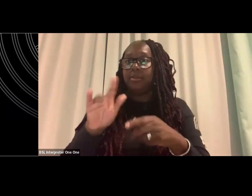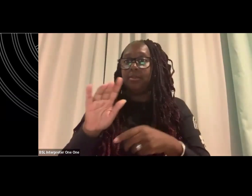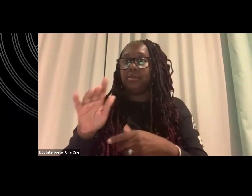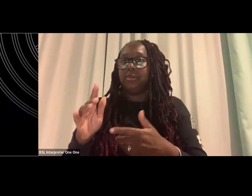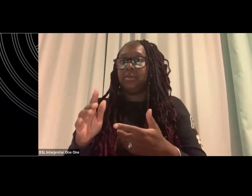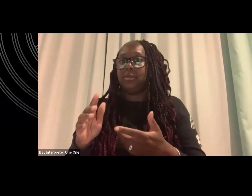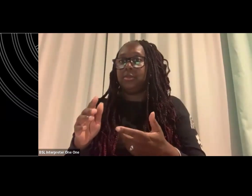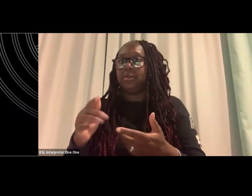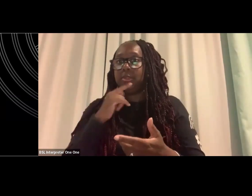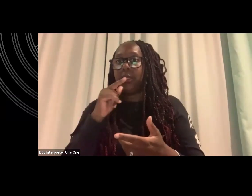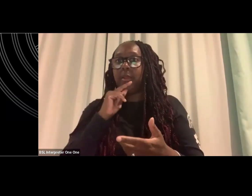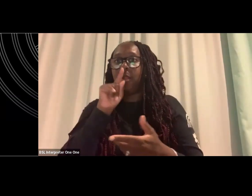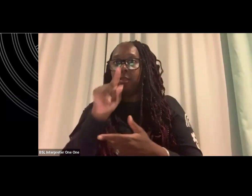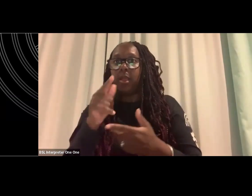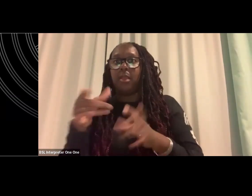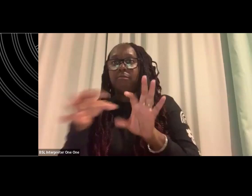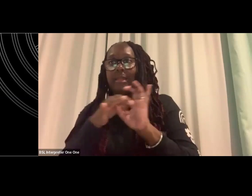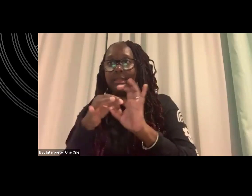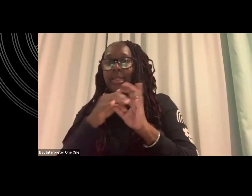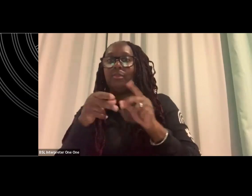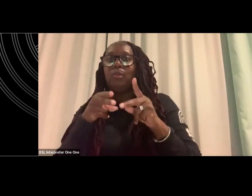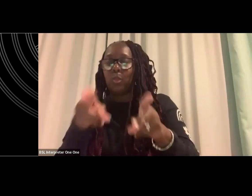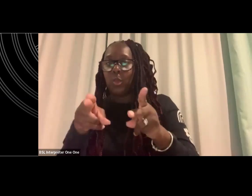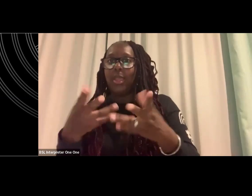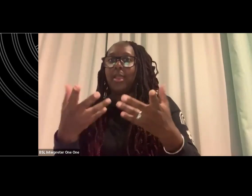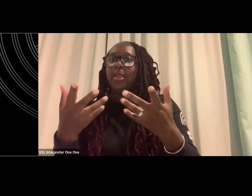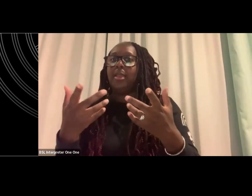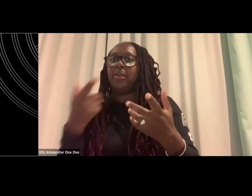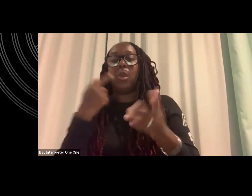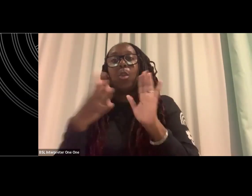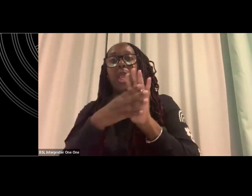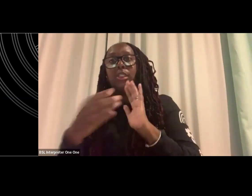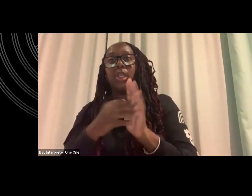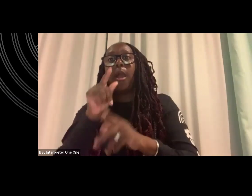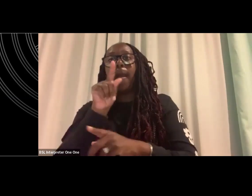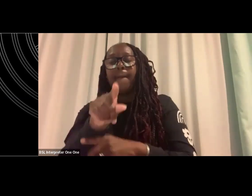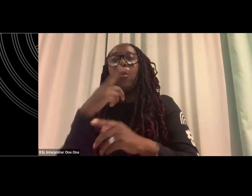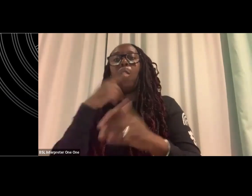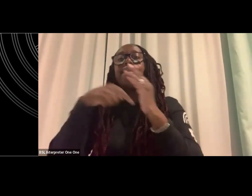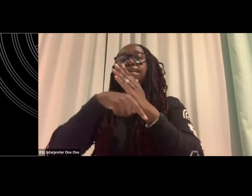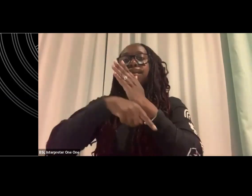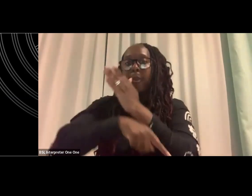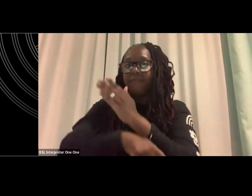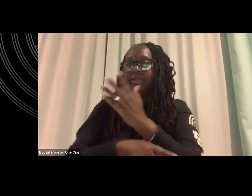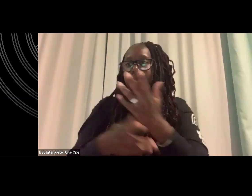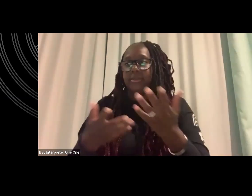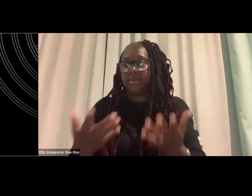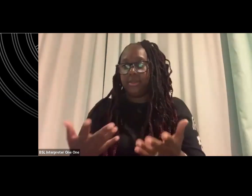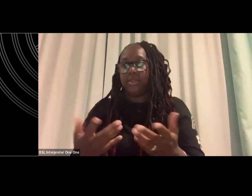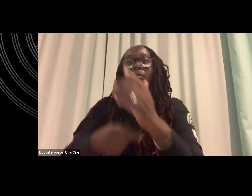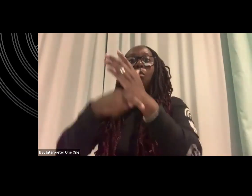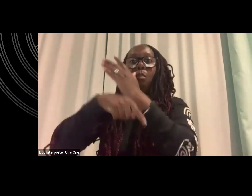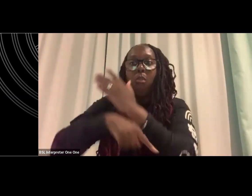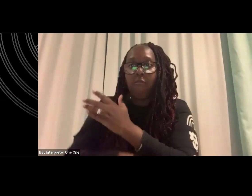determinants in a nuanced and related way. So if we took the example of poverty, for example, we quite